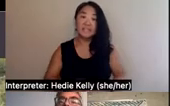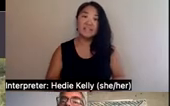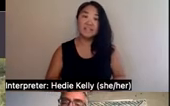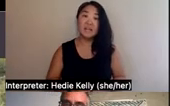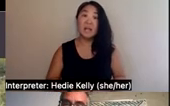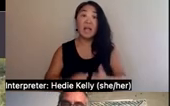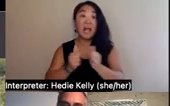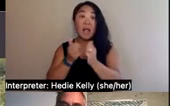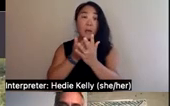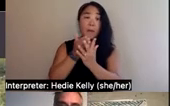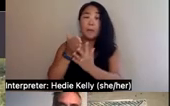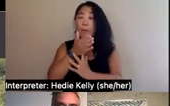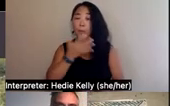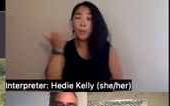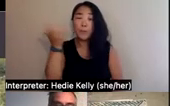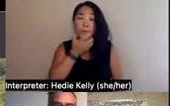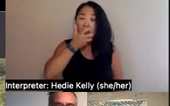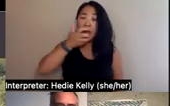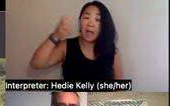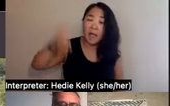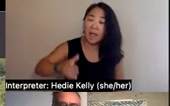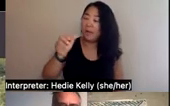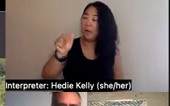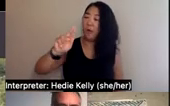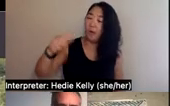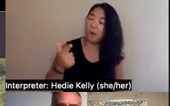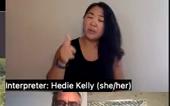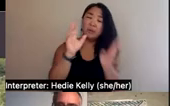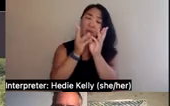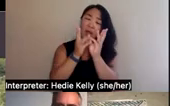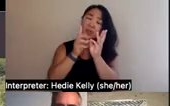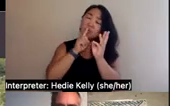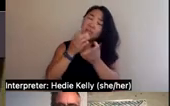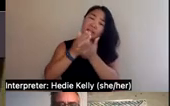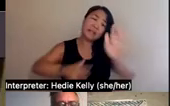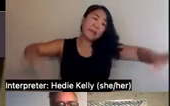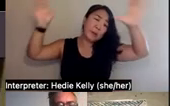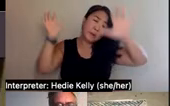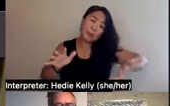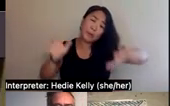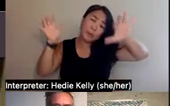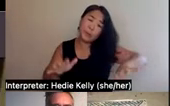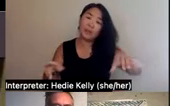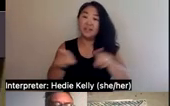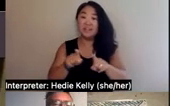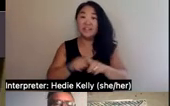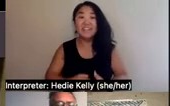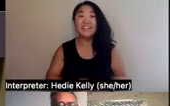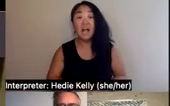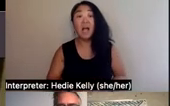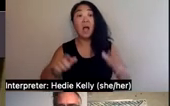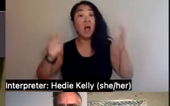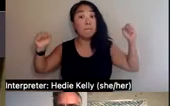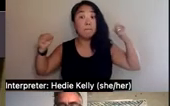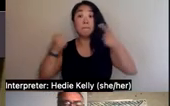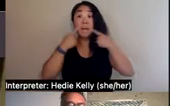through some sweltery August weather, and massive storms fell on some of them. And then we brought them back together where